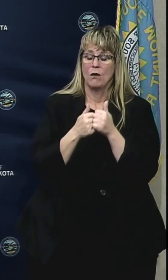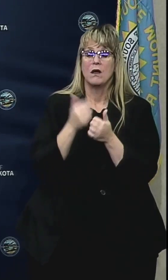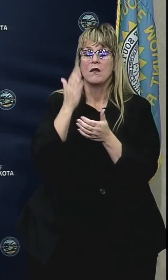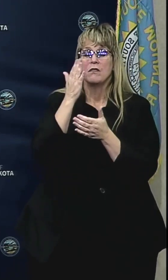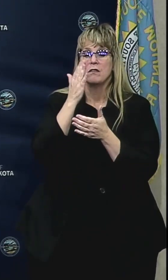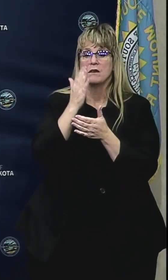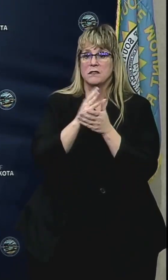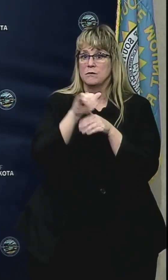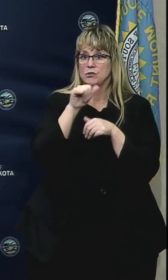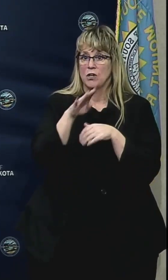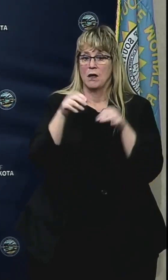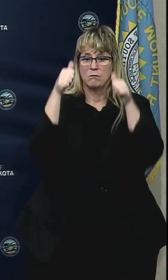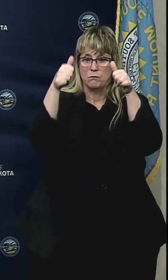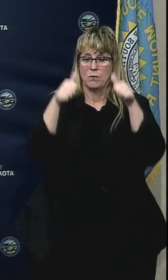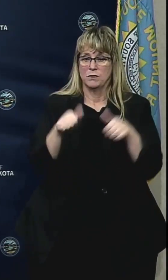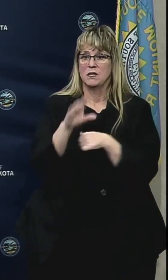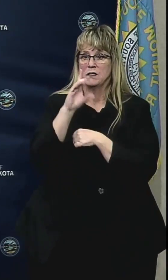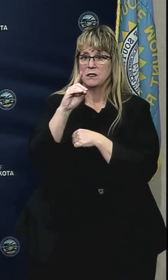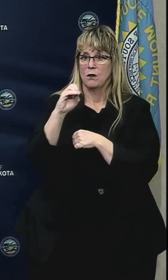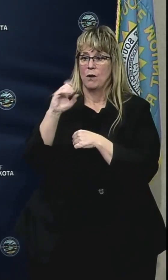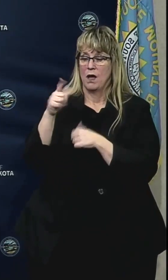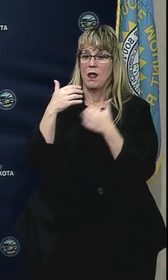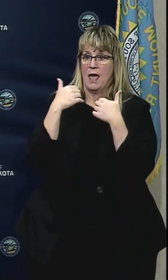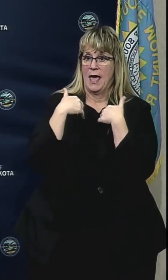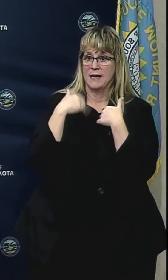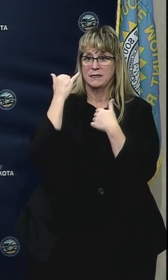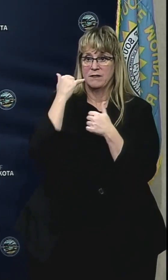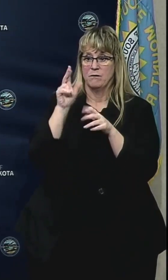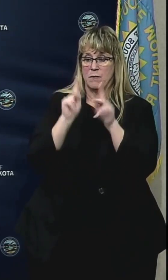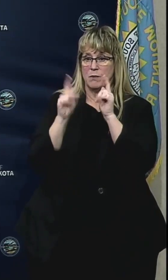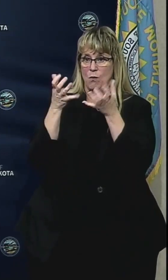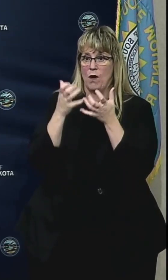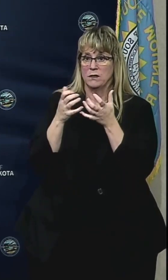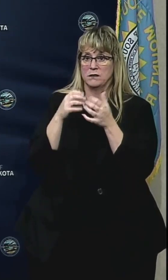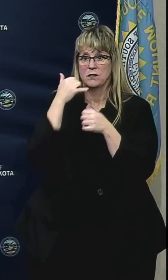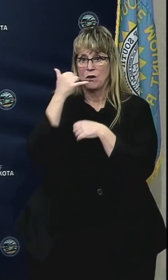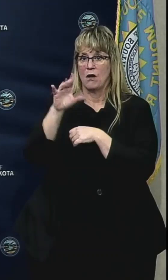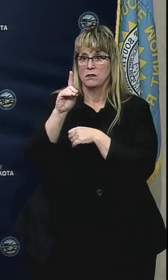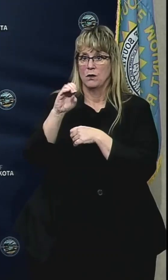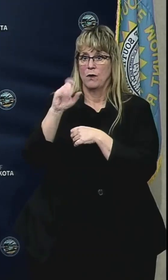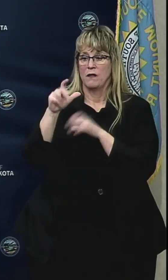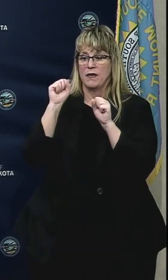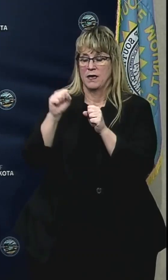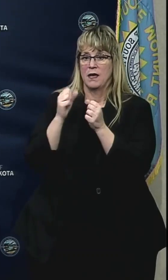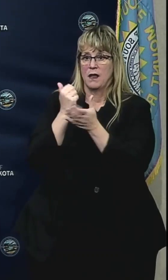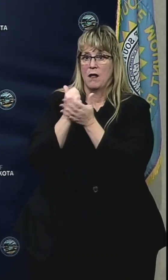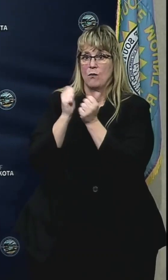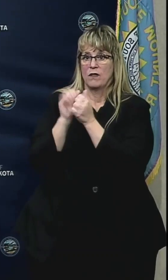job postings. The Department of Labor does have those. If people want to reach out to them, they could help connect them.